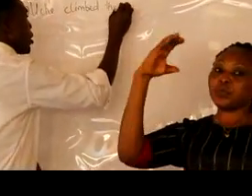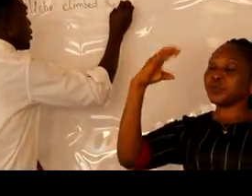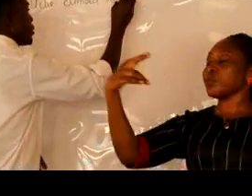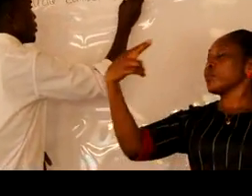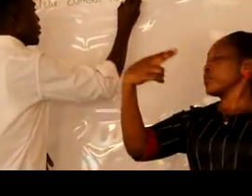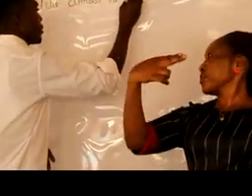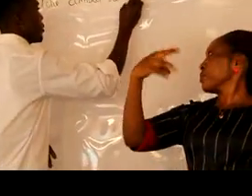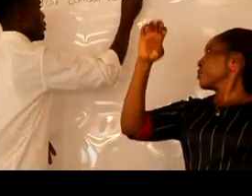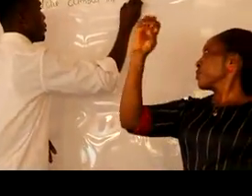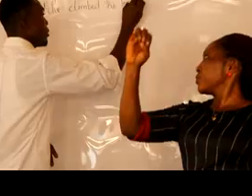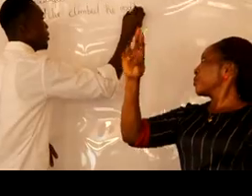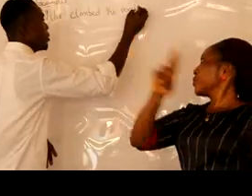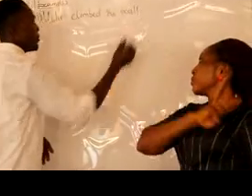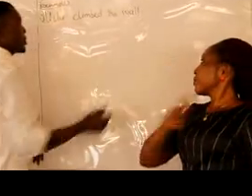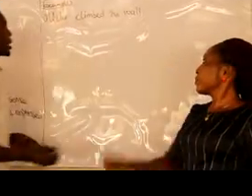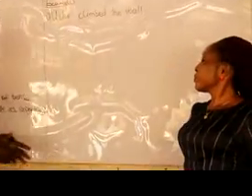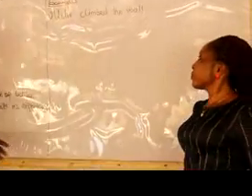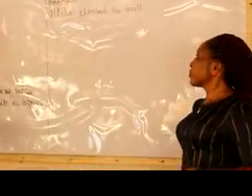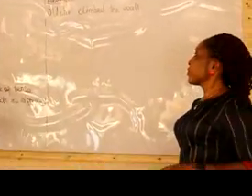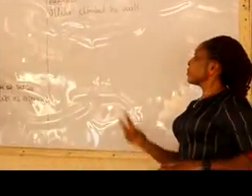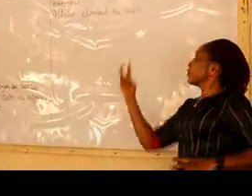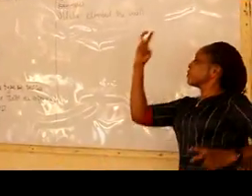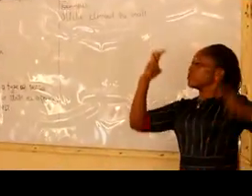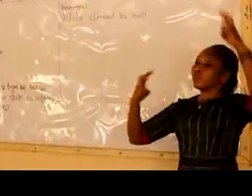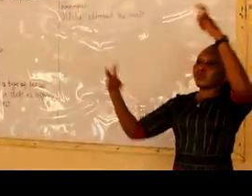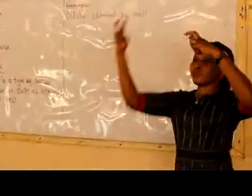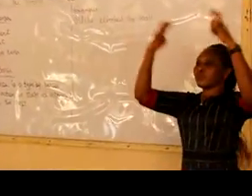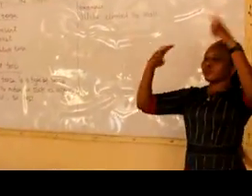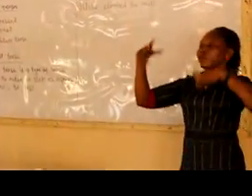the wall. Full stop.